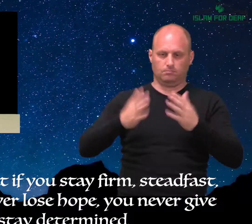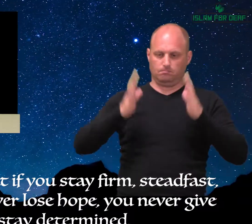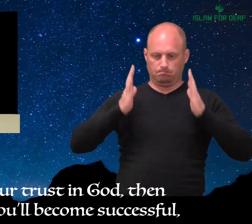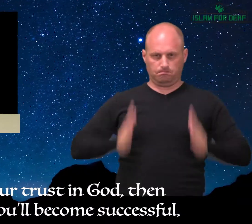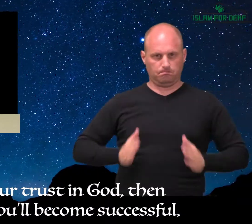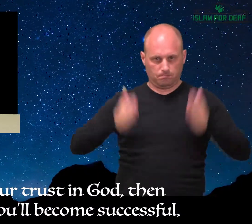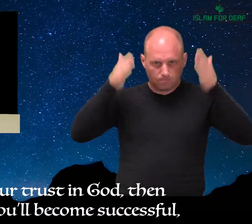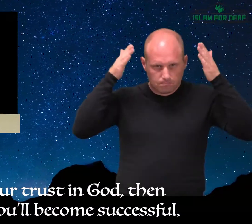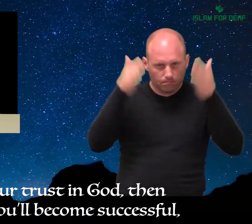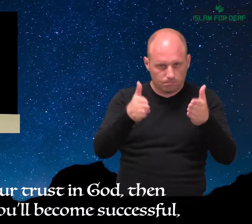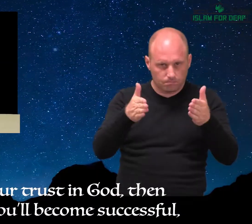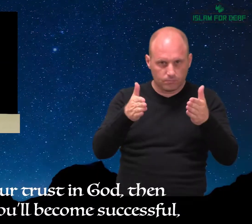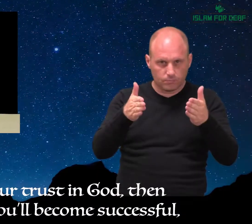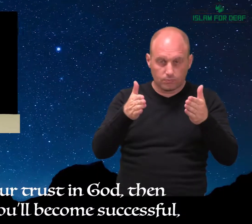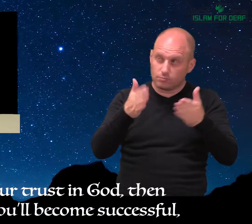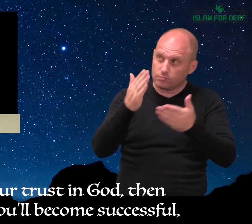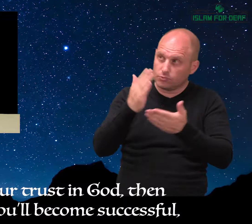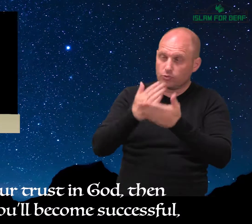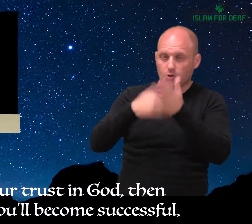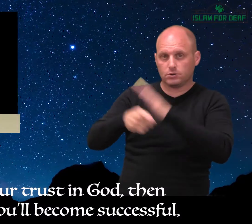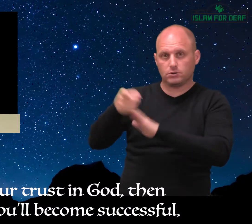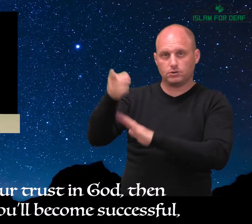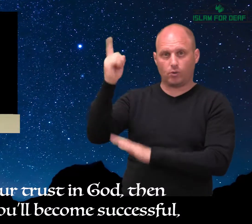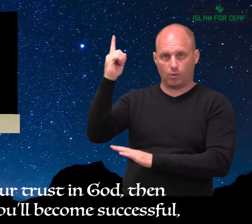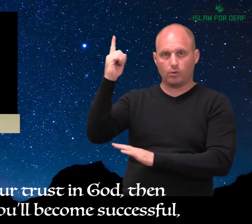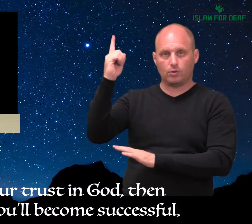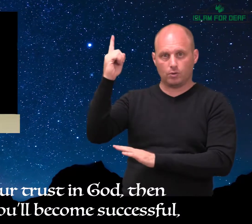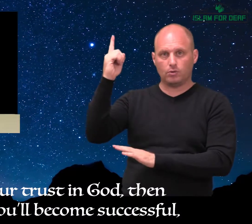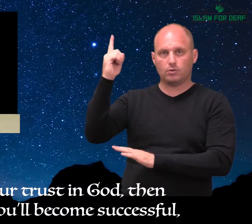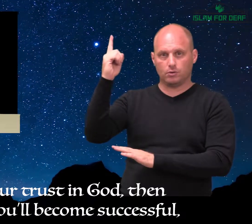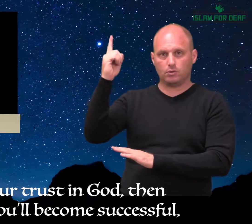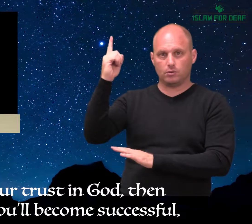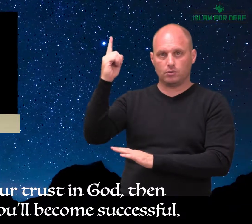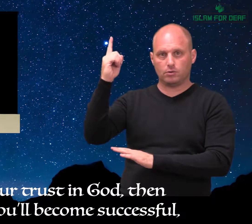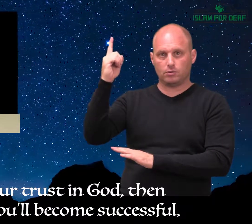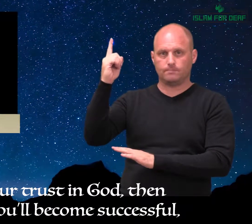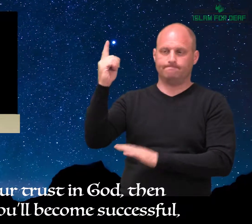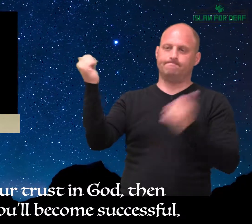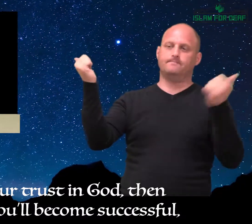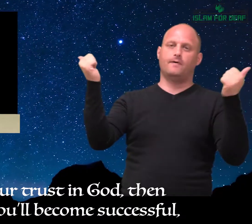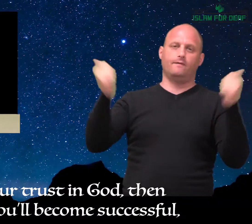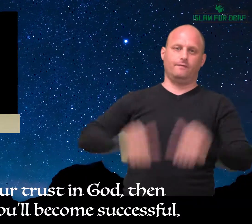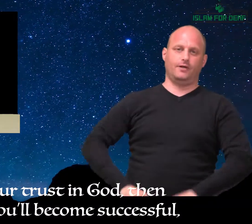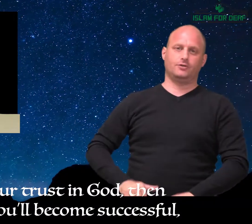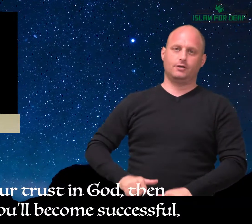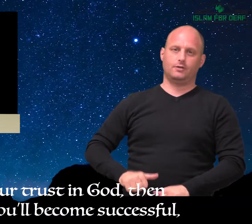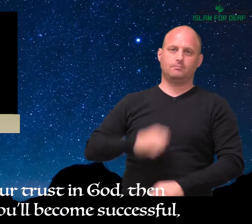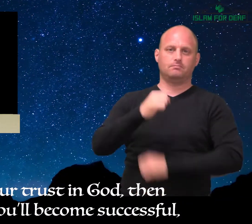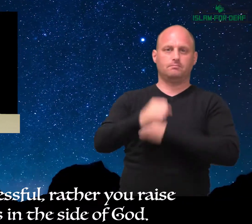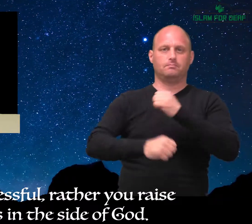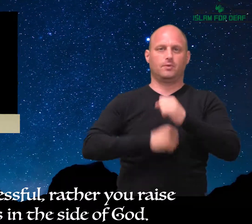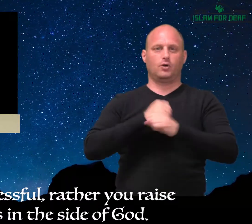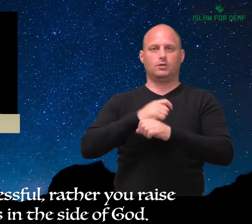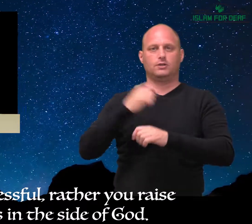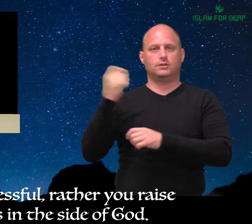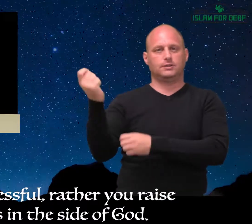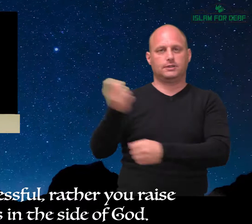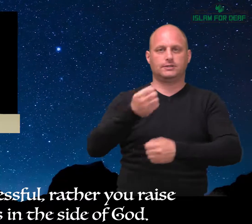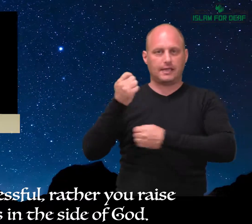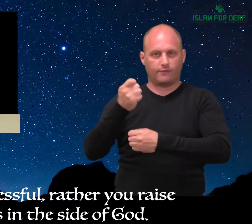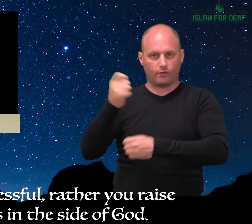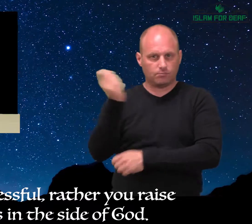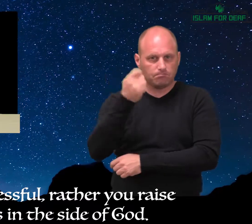and you put your trust in God, then eventually you become successful. Not only